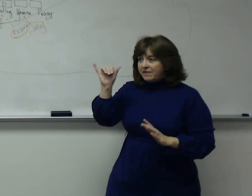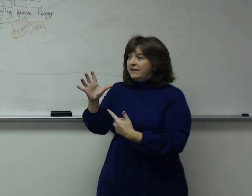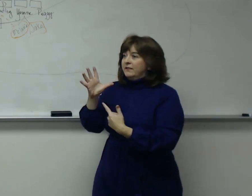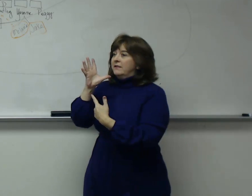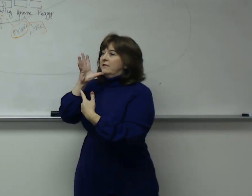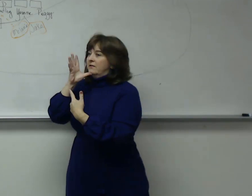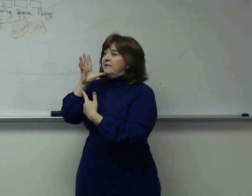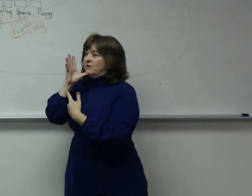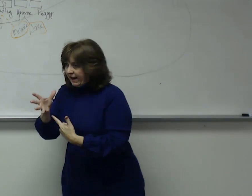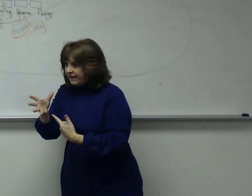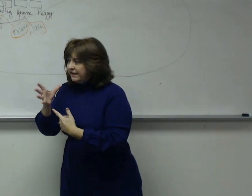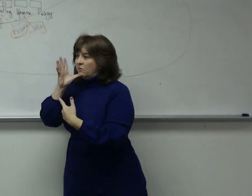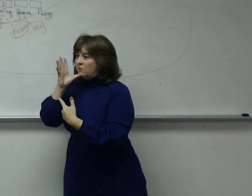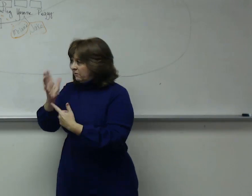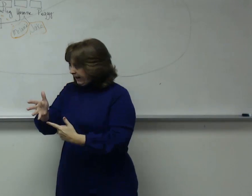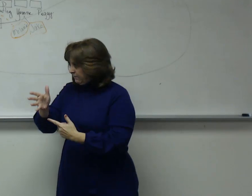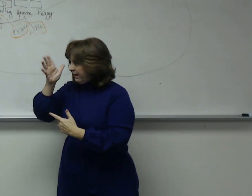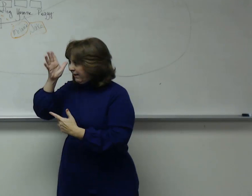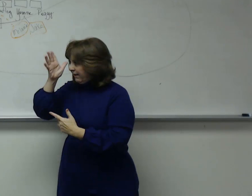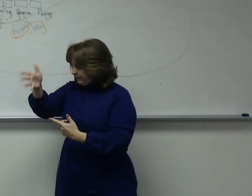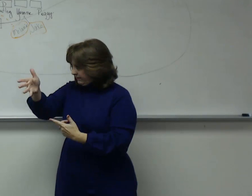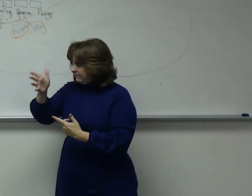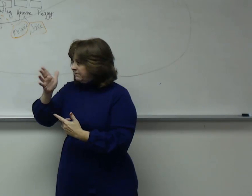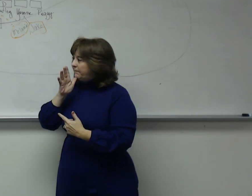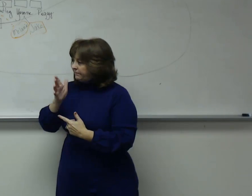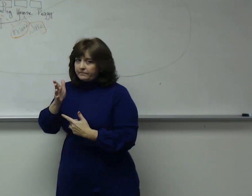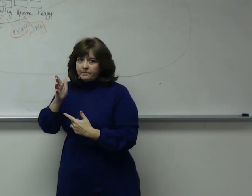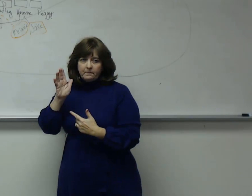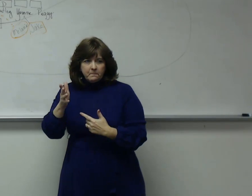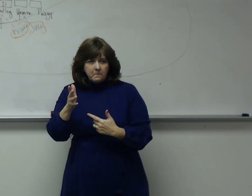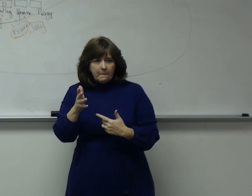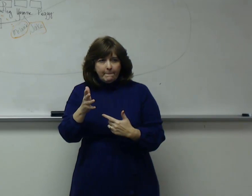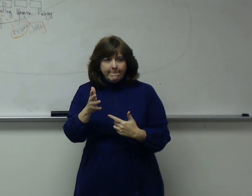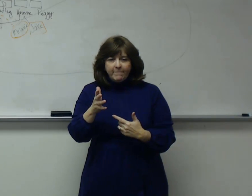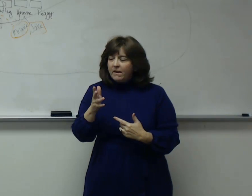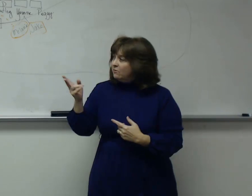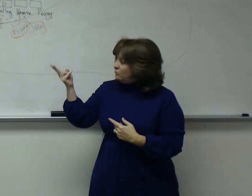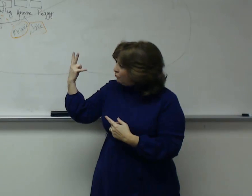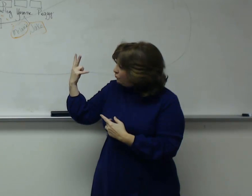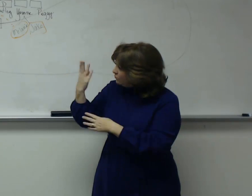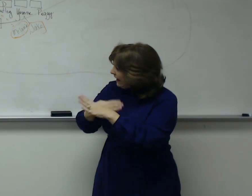is the grand as in grandparent. Grand, is it 2 hands or 1?